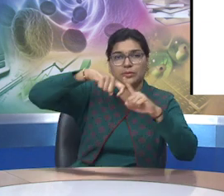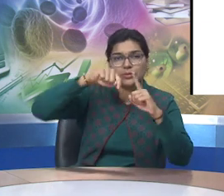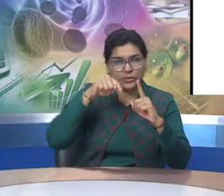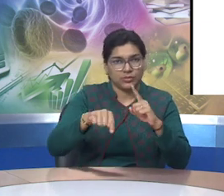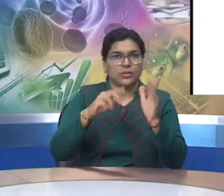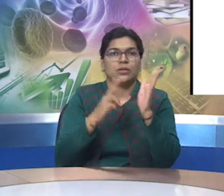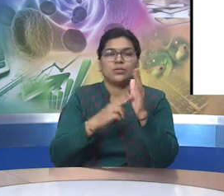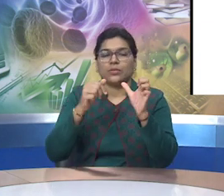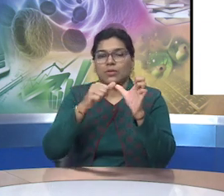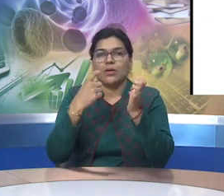is R.K.